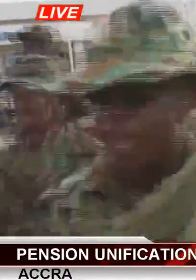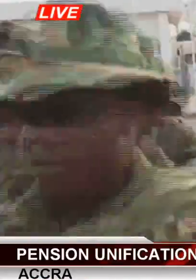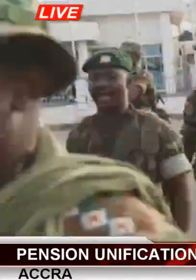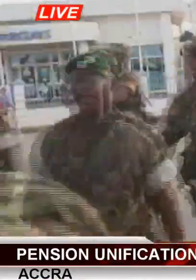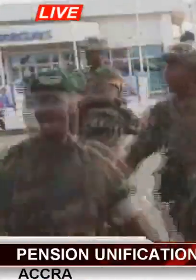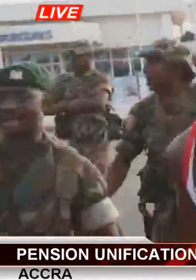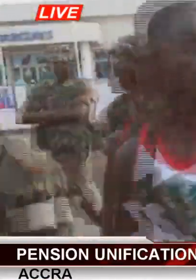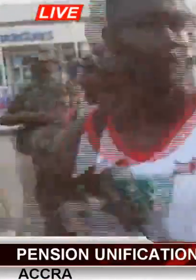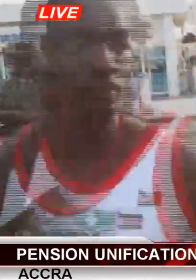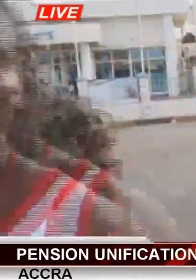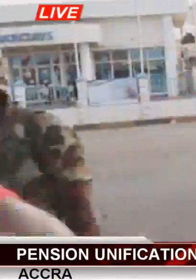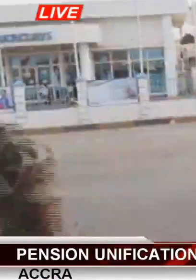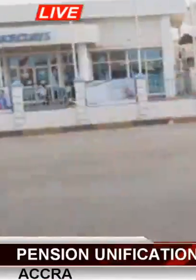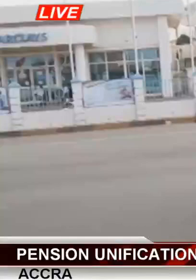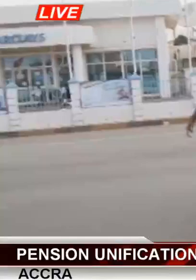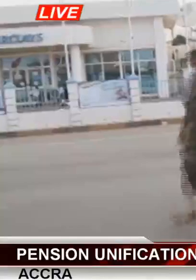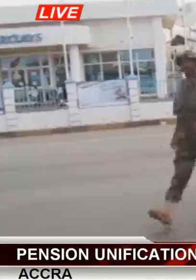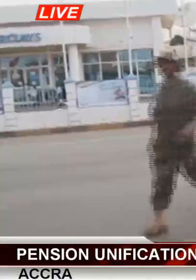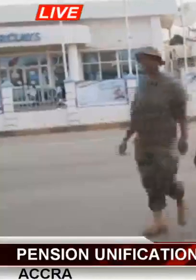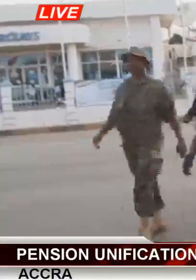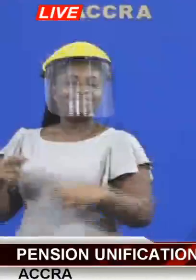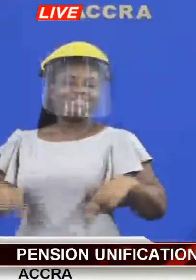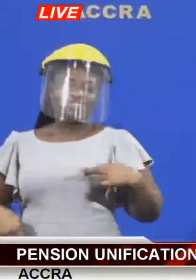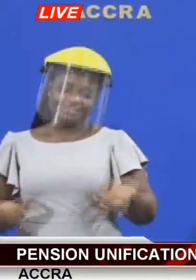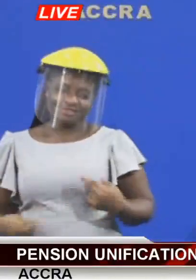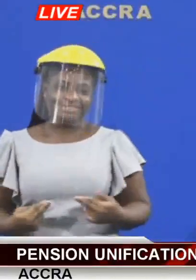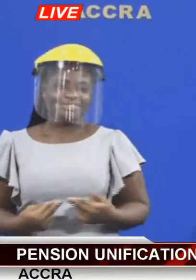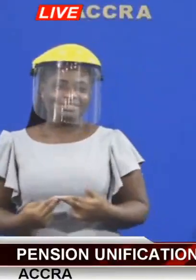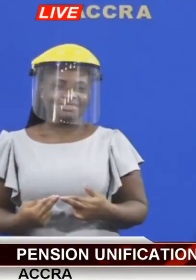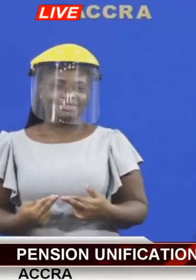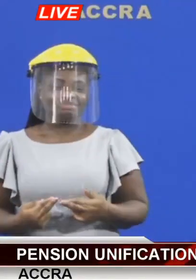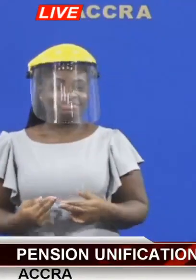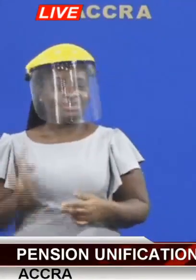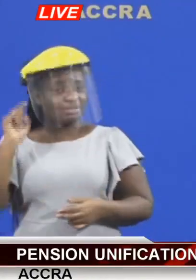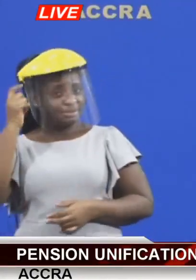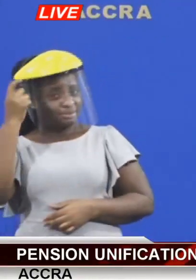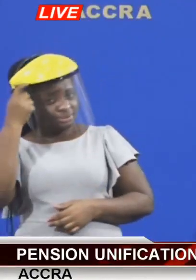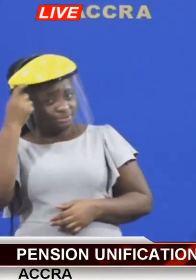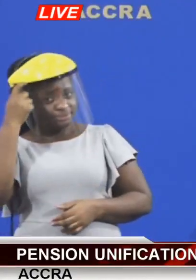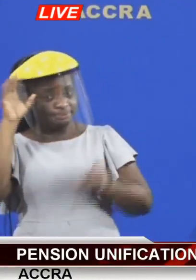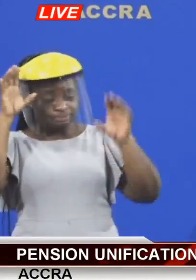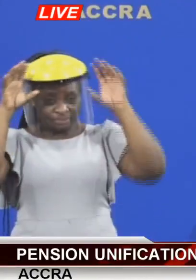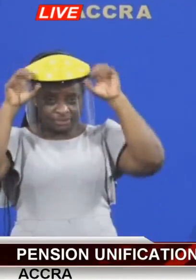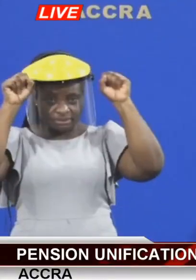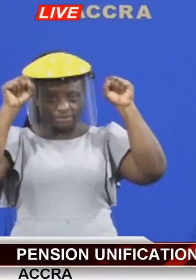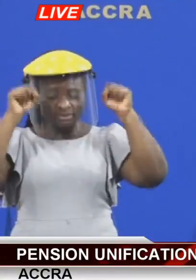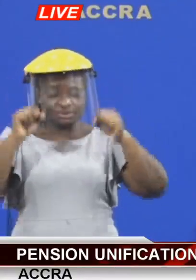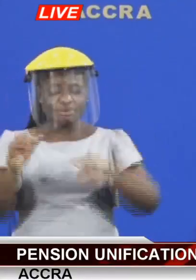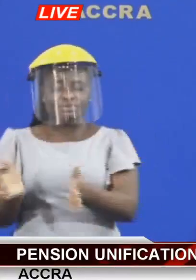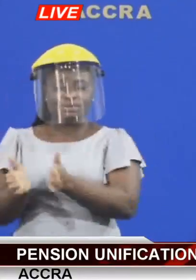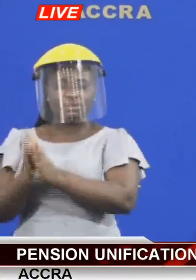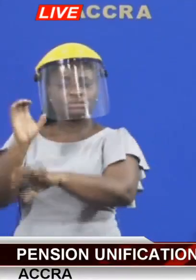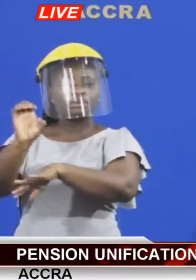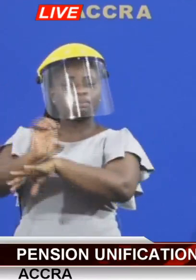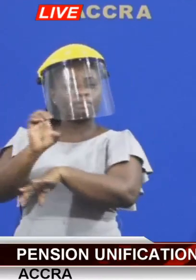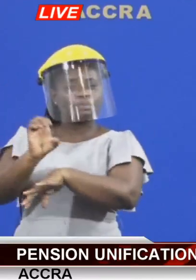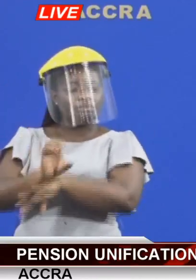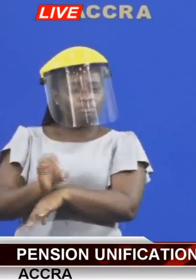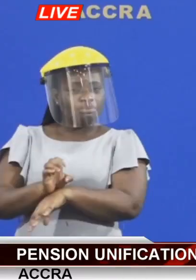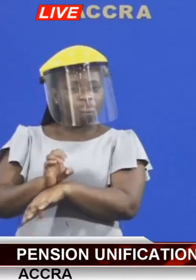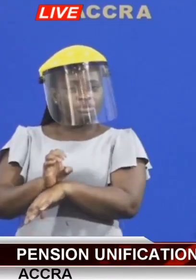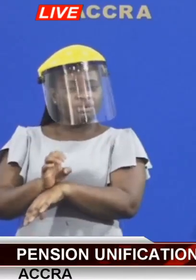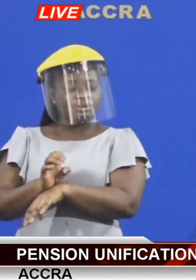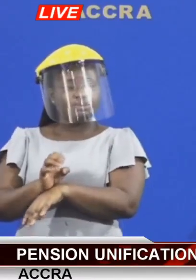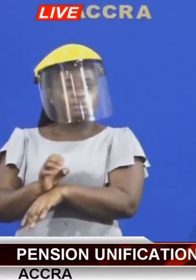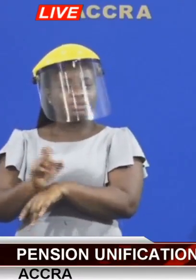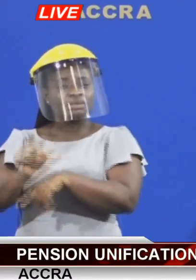mo hyase no wo mo nkoso en hyase o mampeni ashe minister for employment and labor relations say